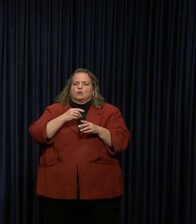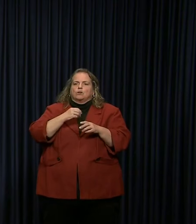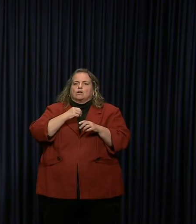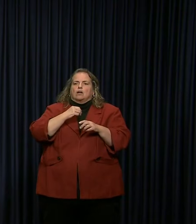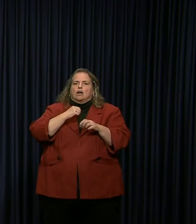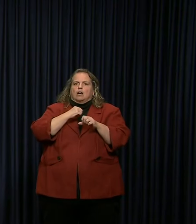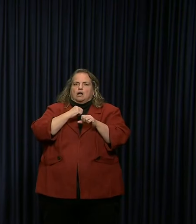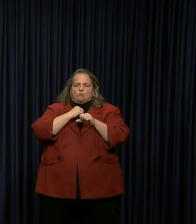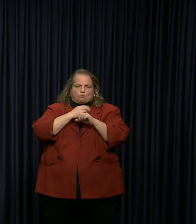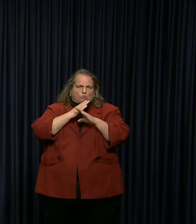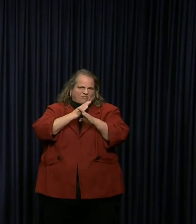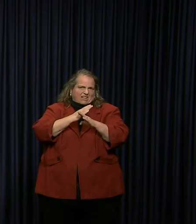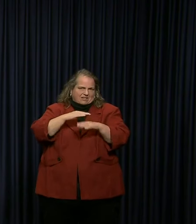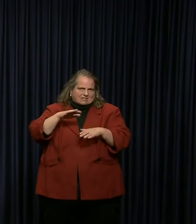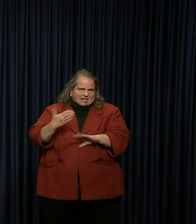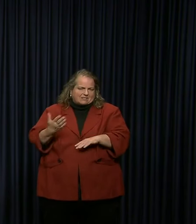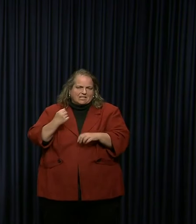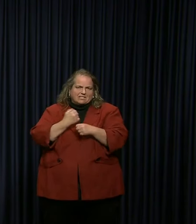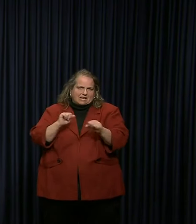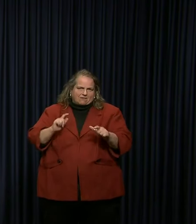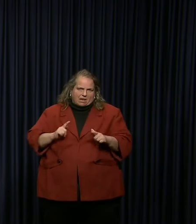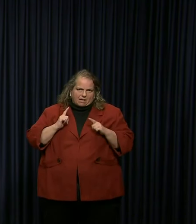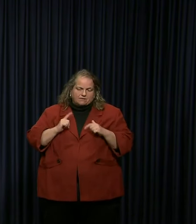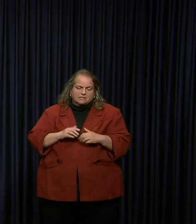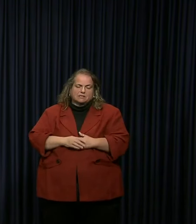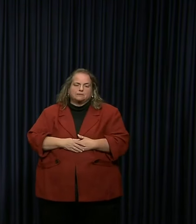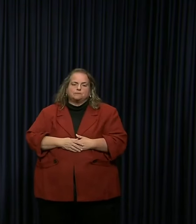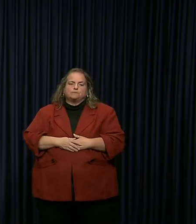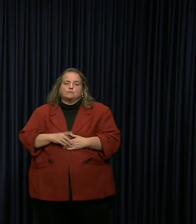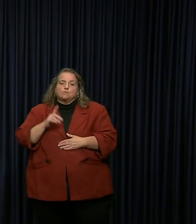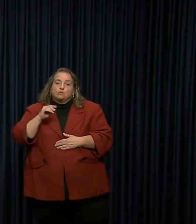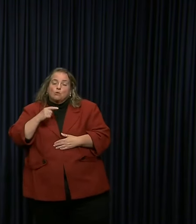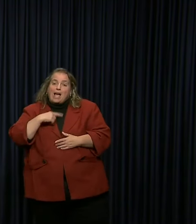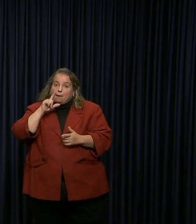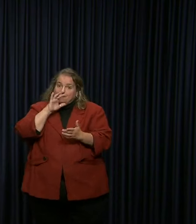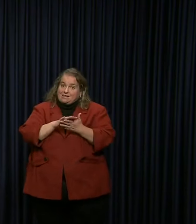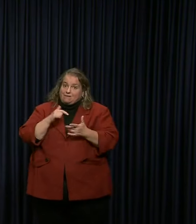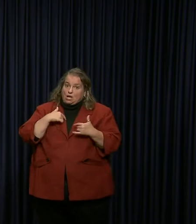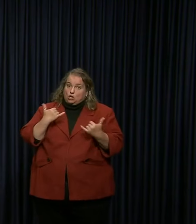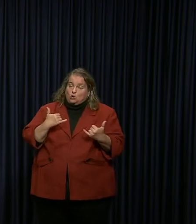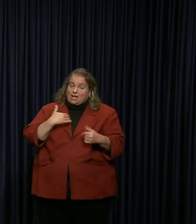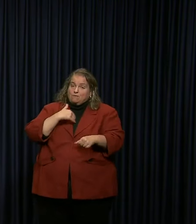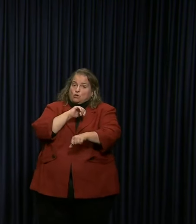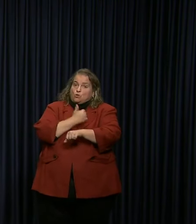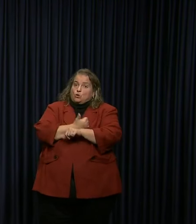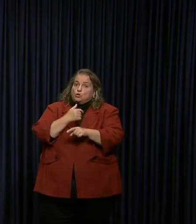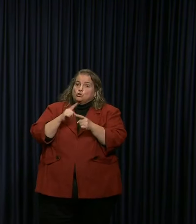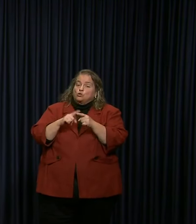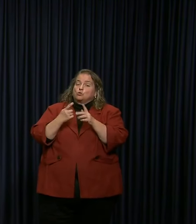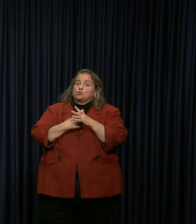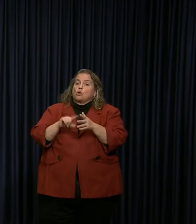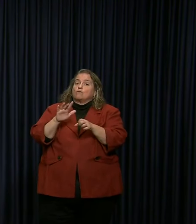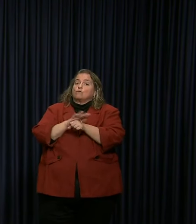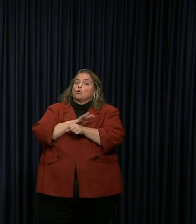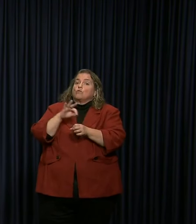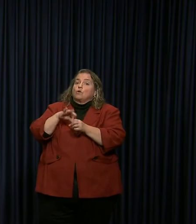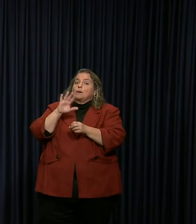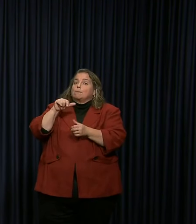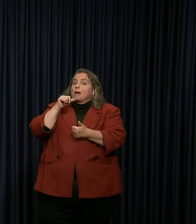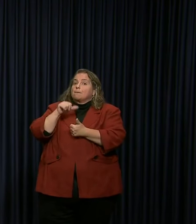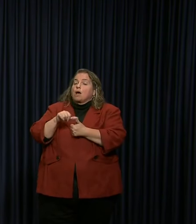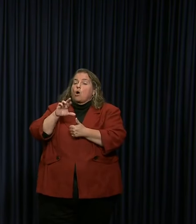lives. All right. Do I believe I currently have the authority to institute full voting by mail or removing